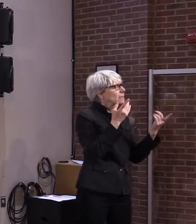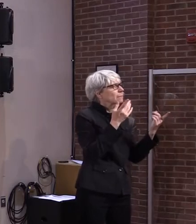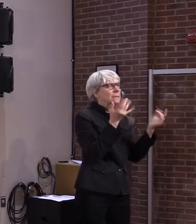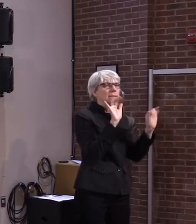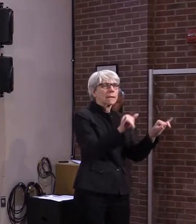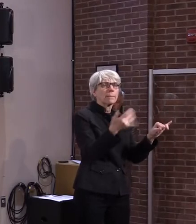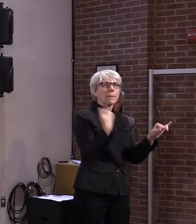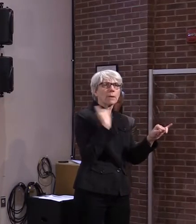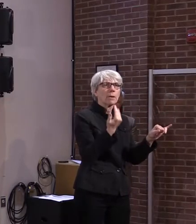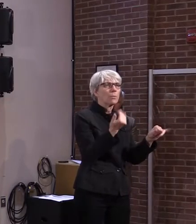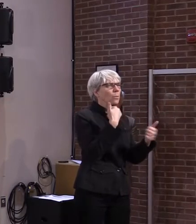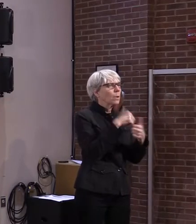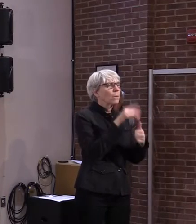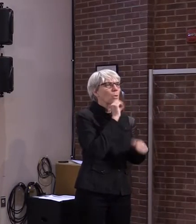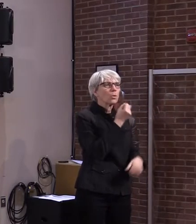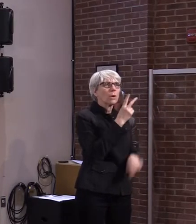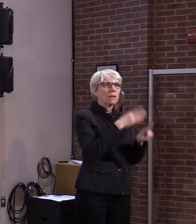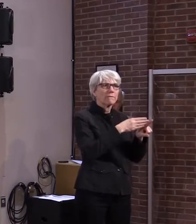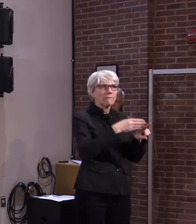town halls